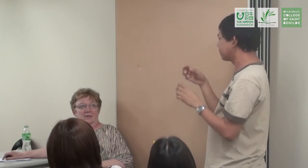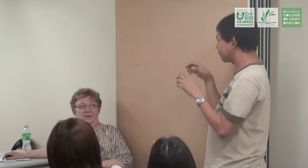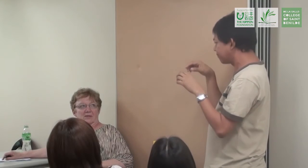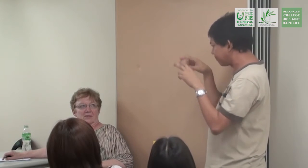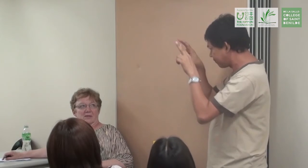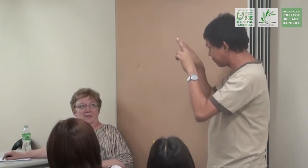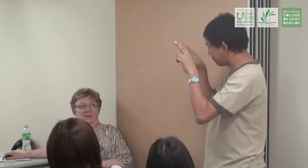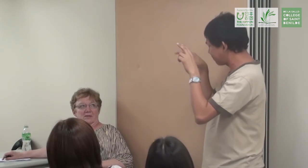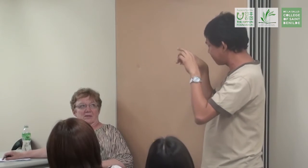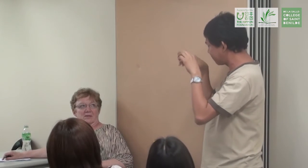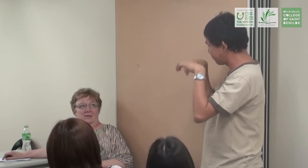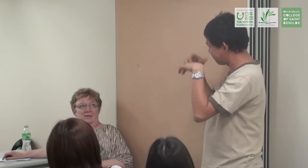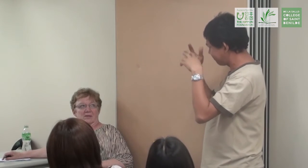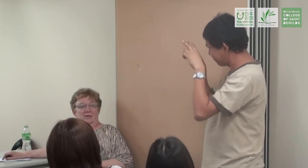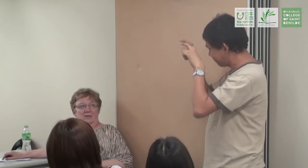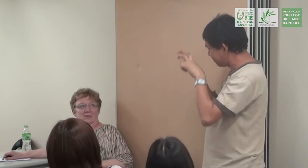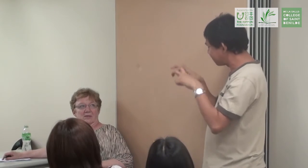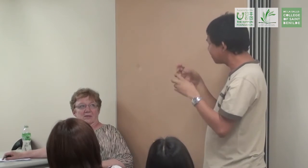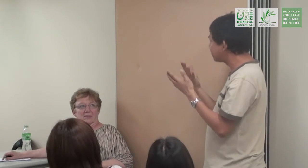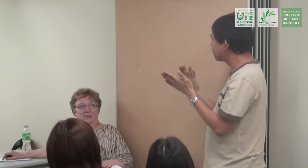those samples?